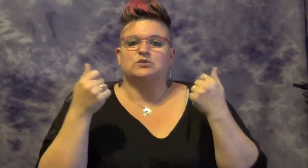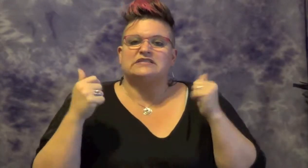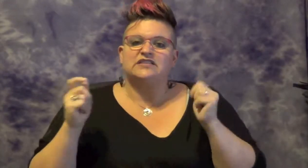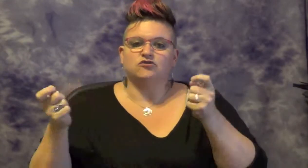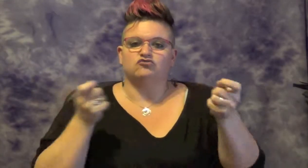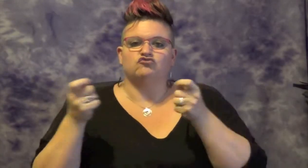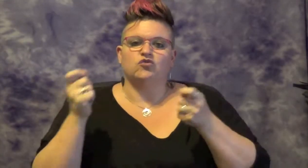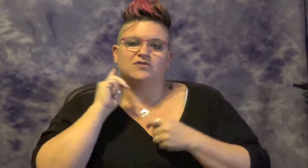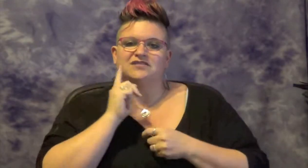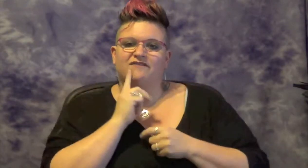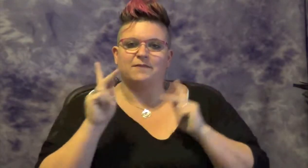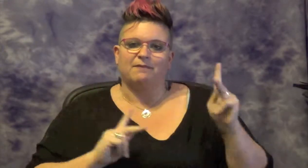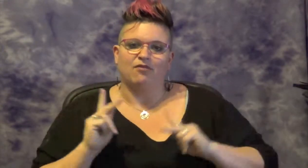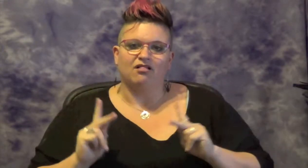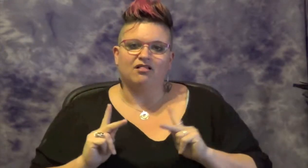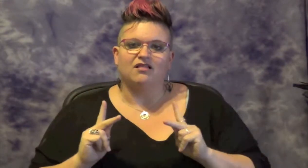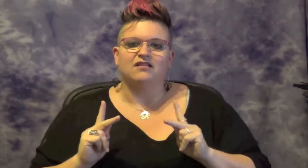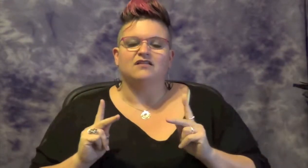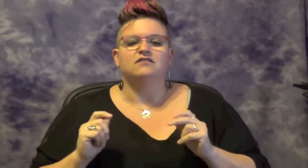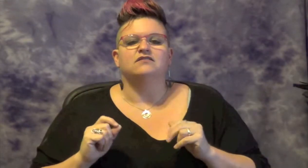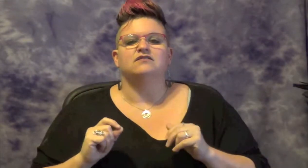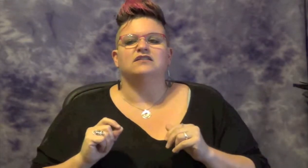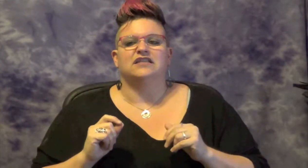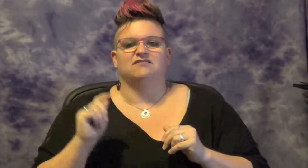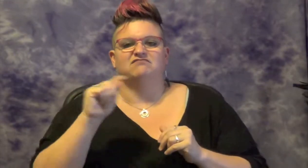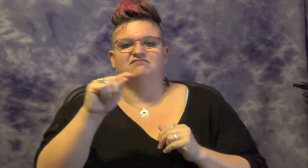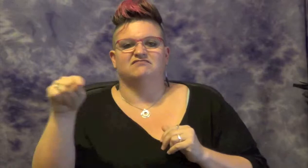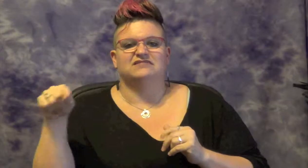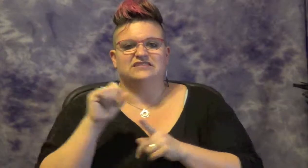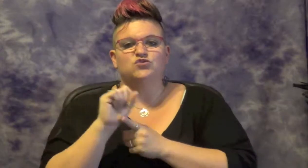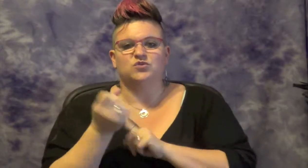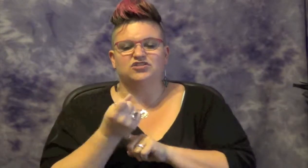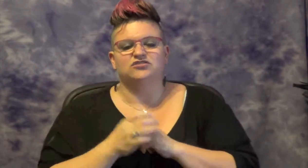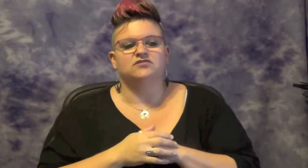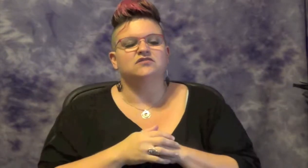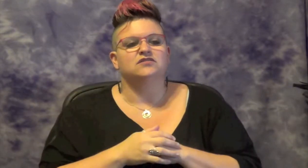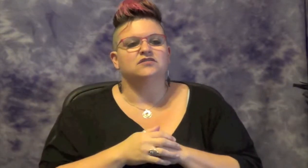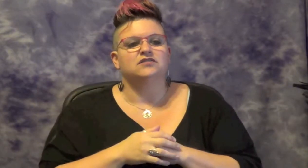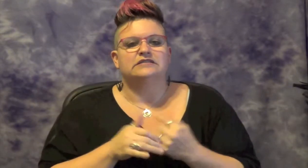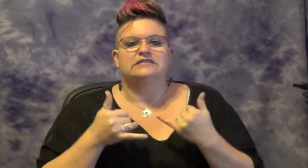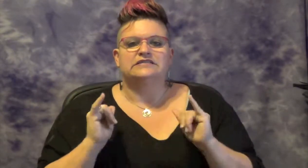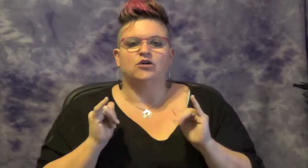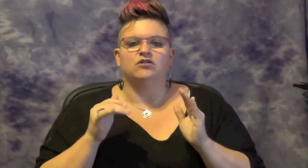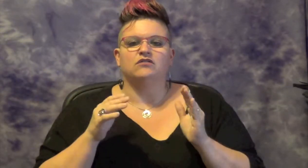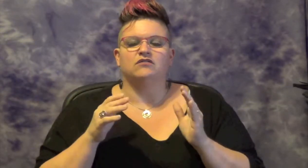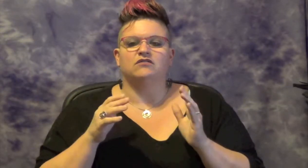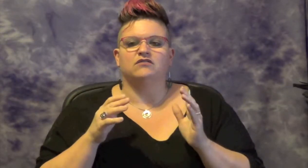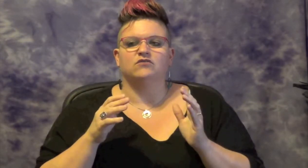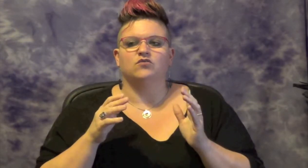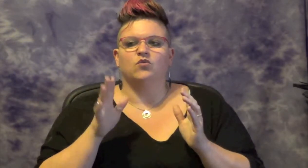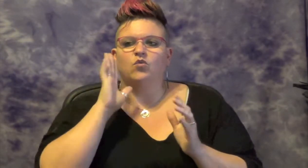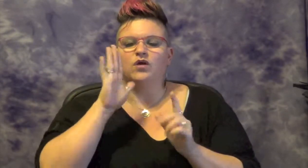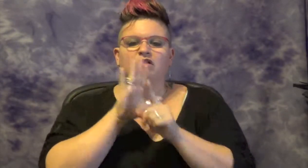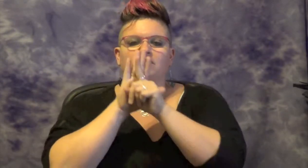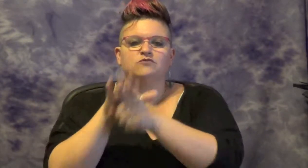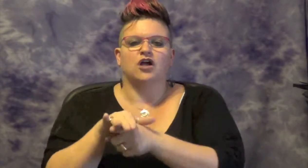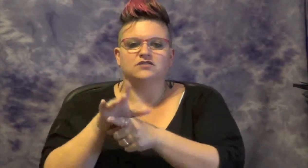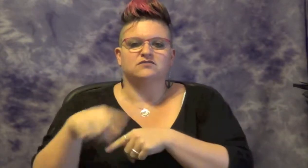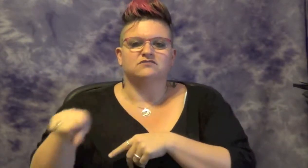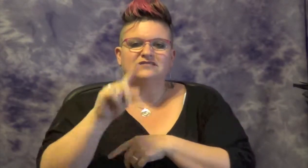And it also causes hearing people to actually control deaf people's lives. In several situations this has occurred. And